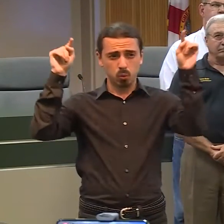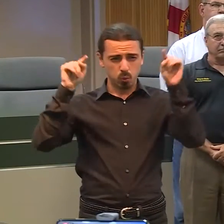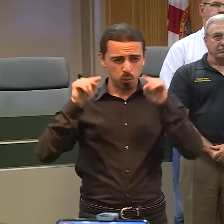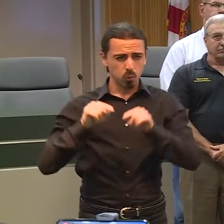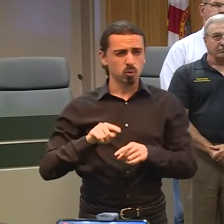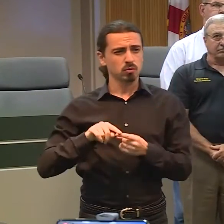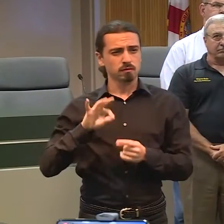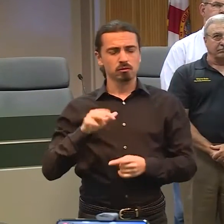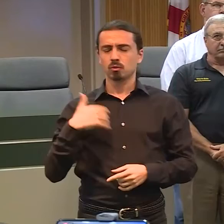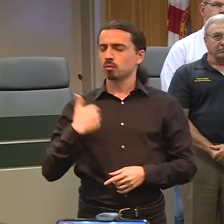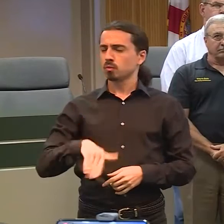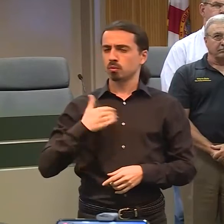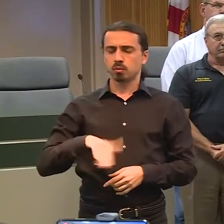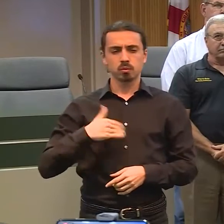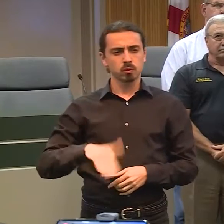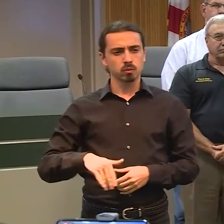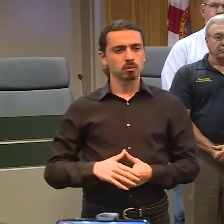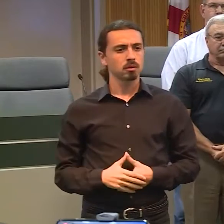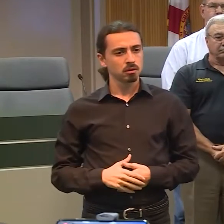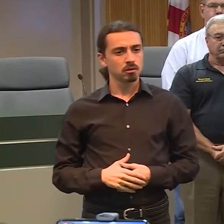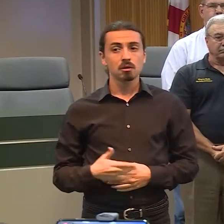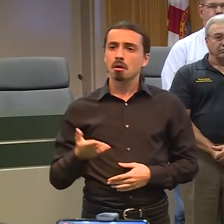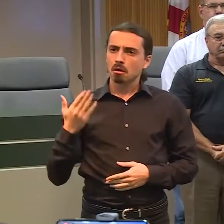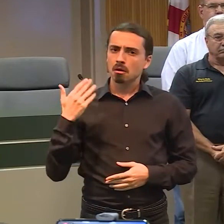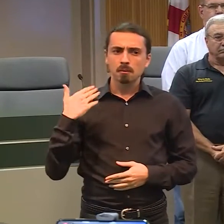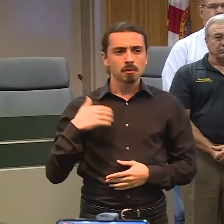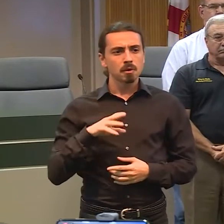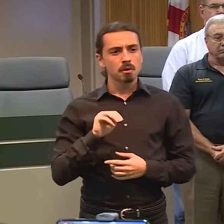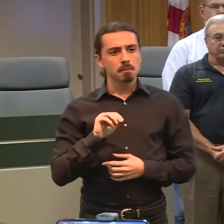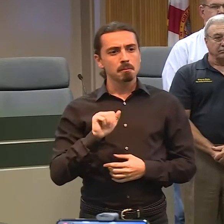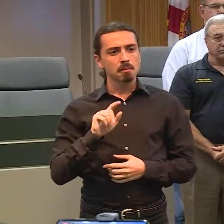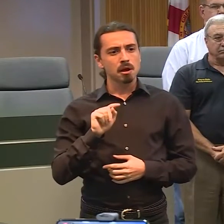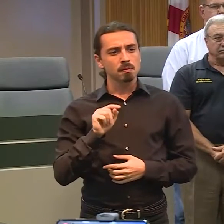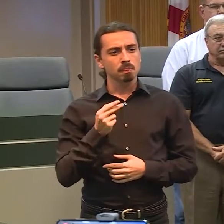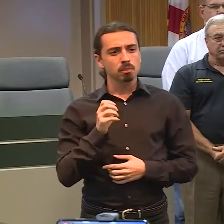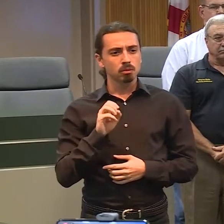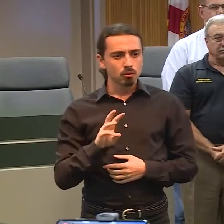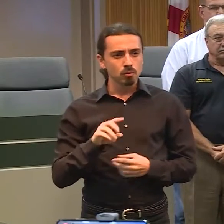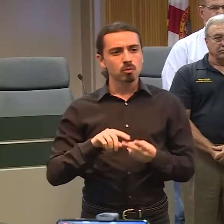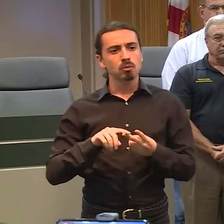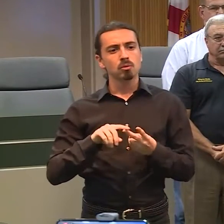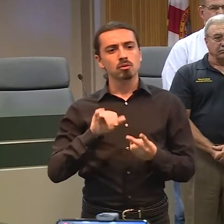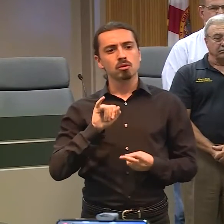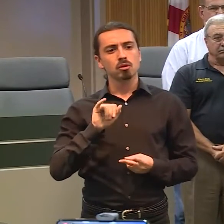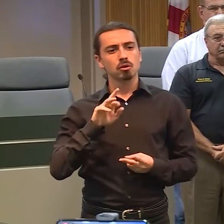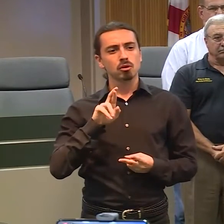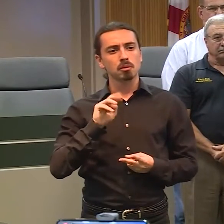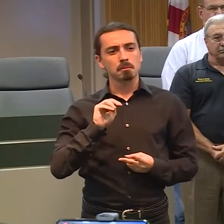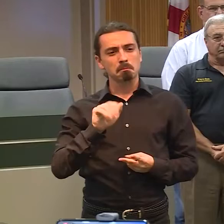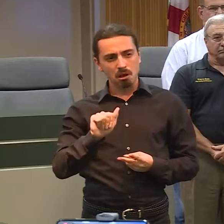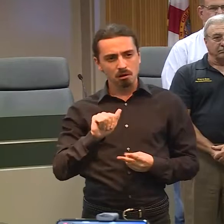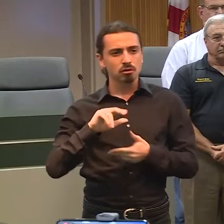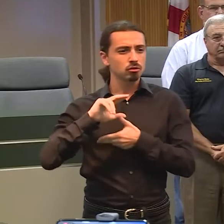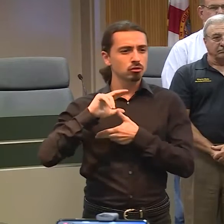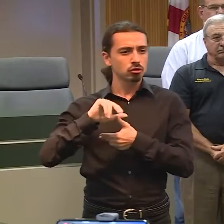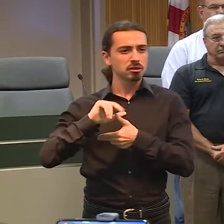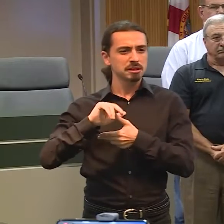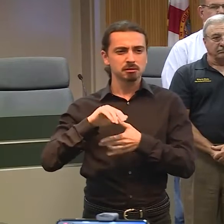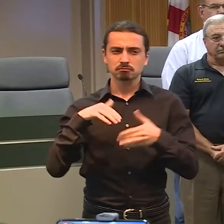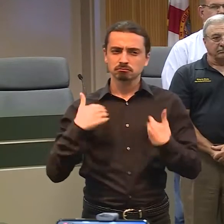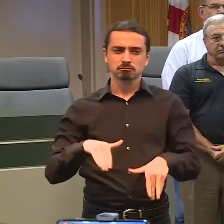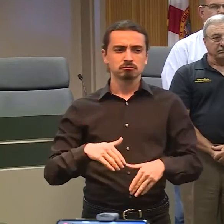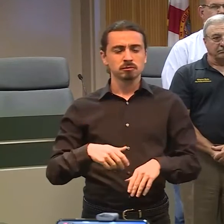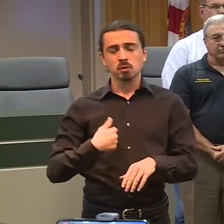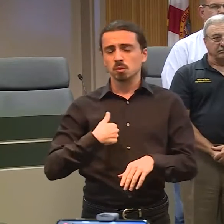might remember that following Irma and Matthew, the daunting task we had of cleanup and putting our community back together, I just want to let you